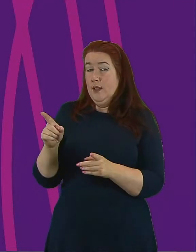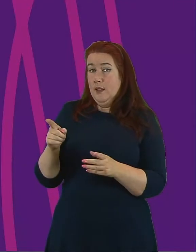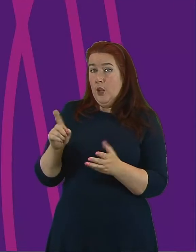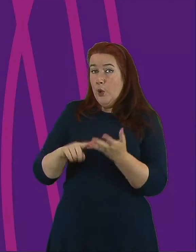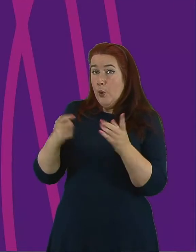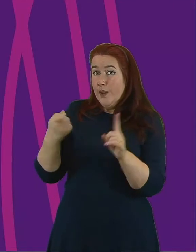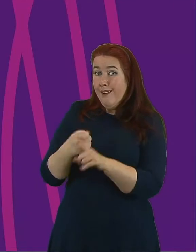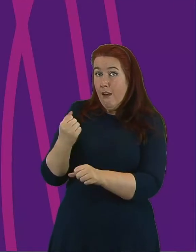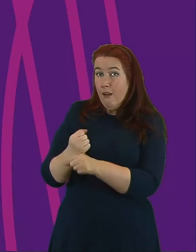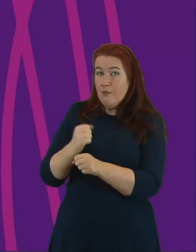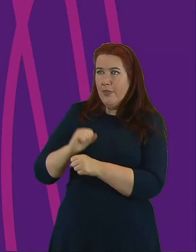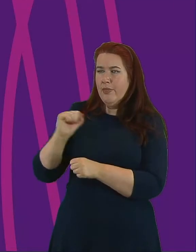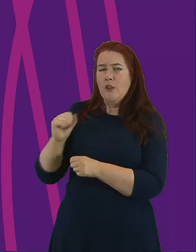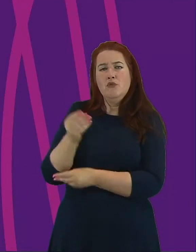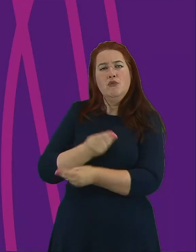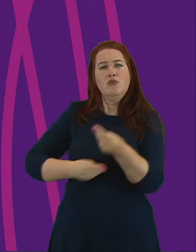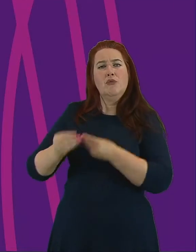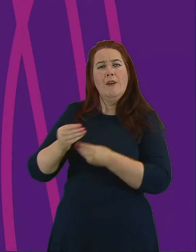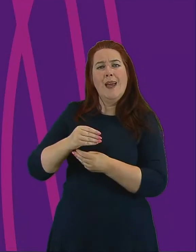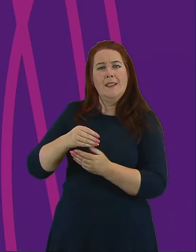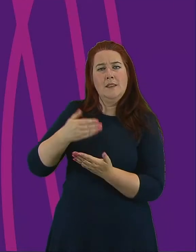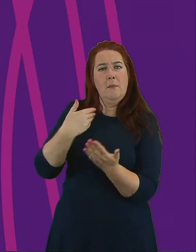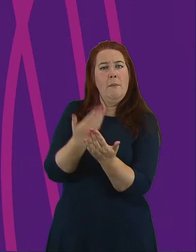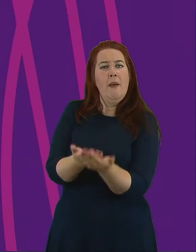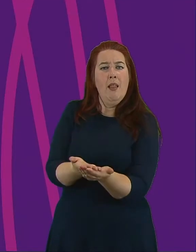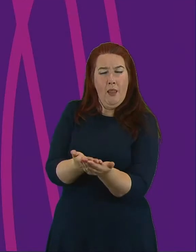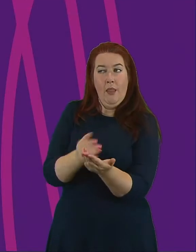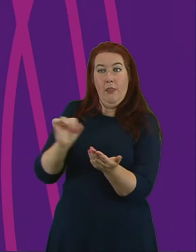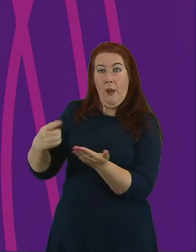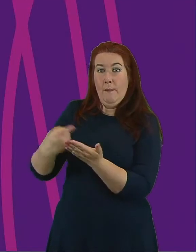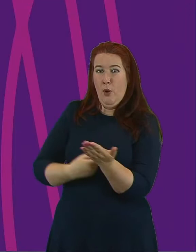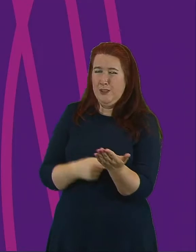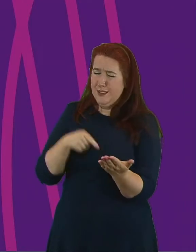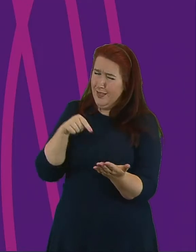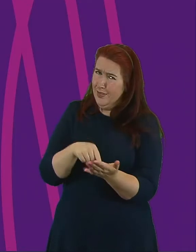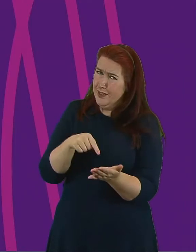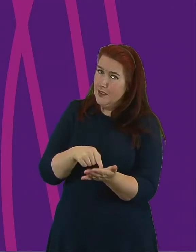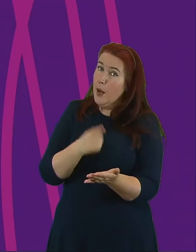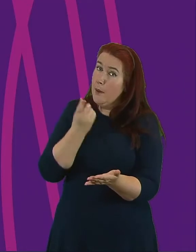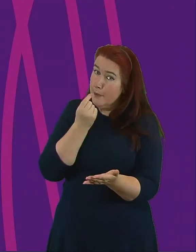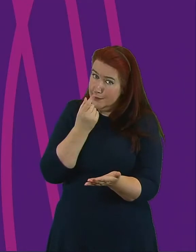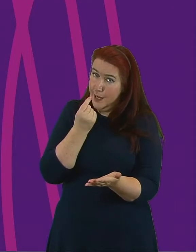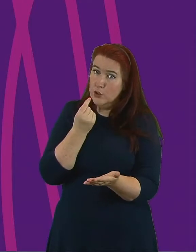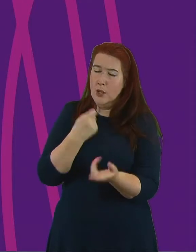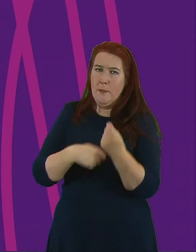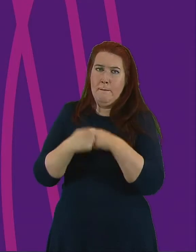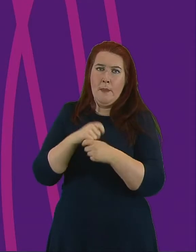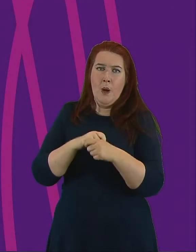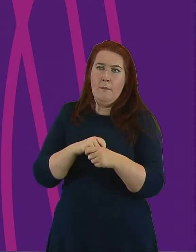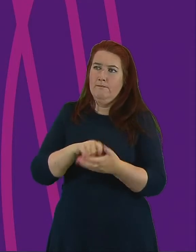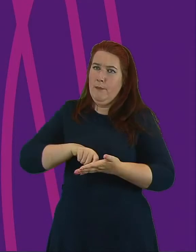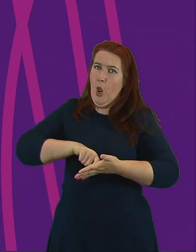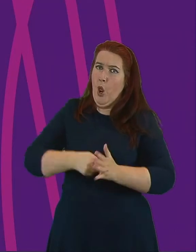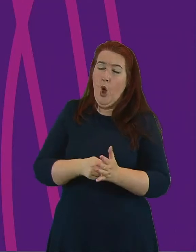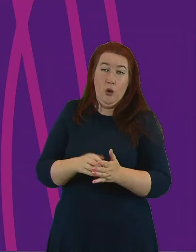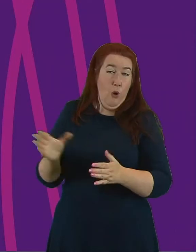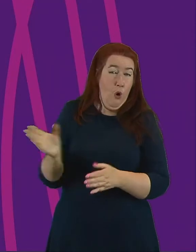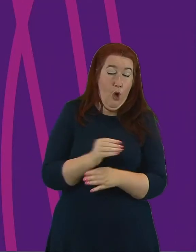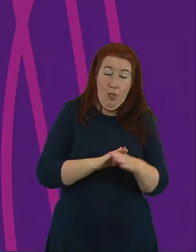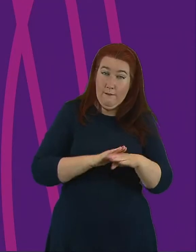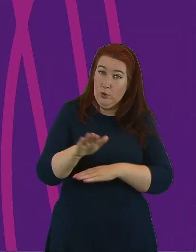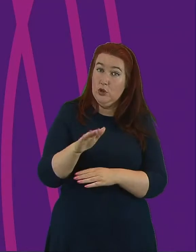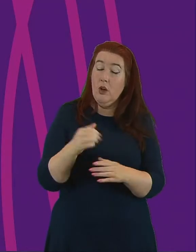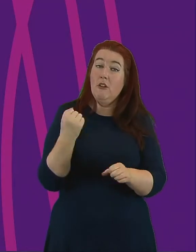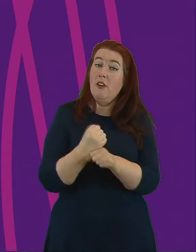government's trade bill and its policy in that area, this potentially locks in all future governments throughout the